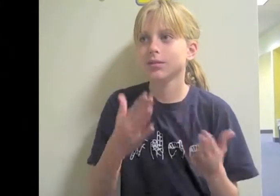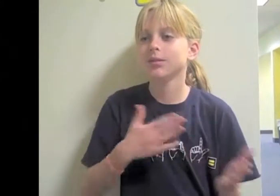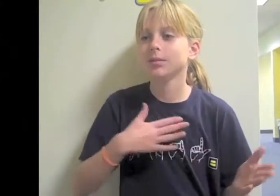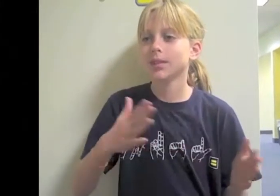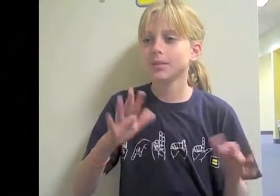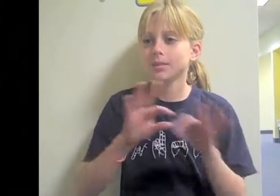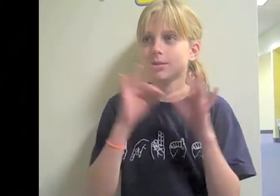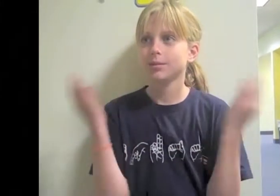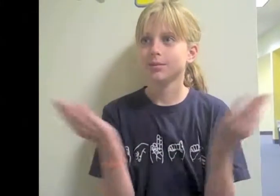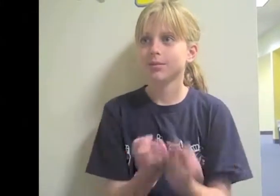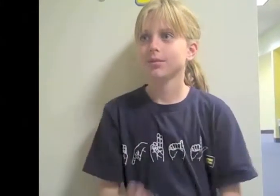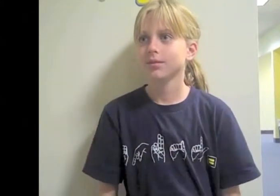I'm thankful for my family.